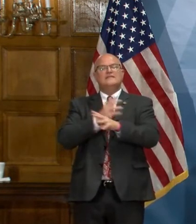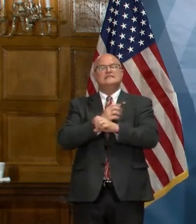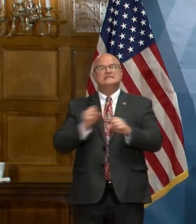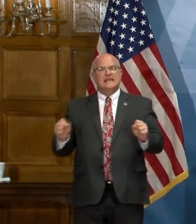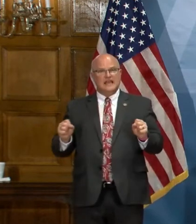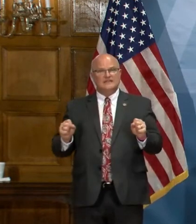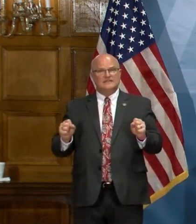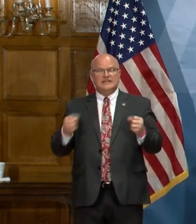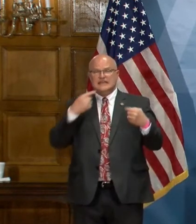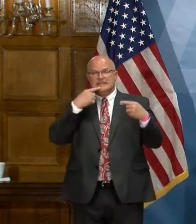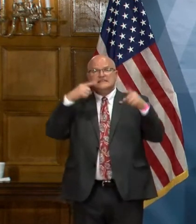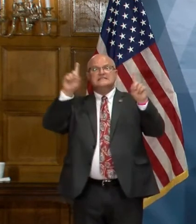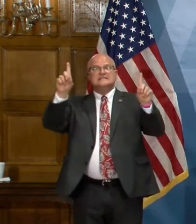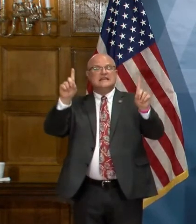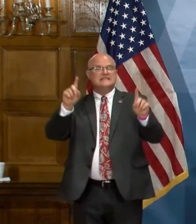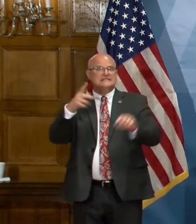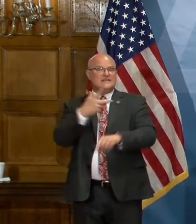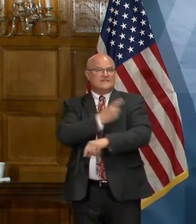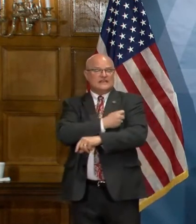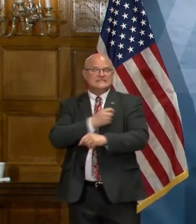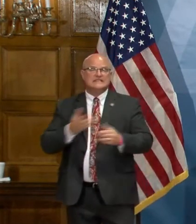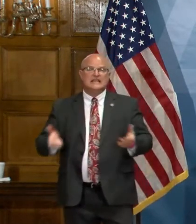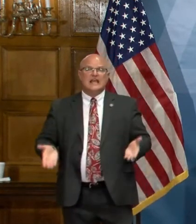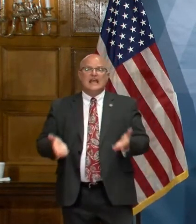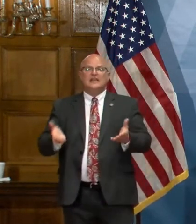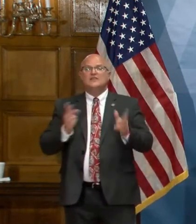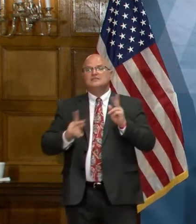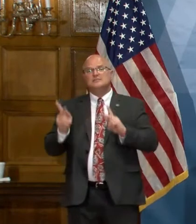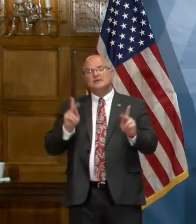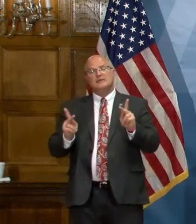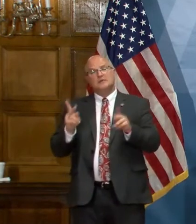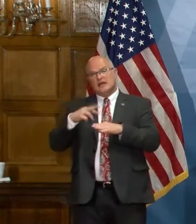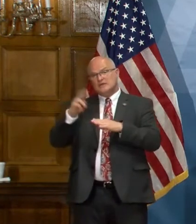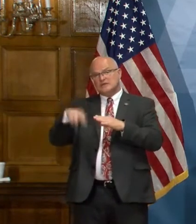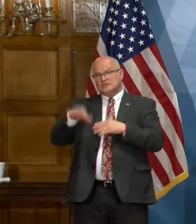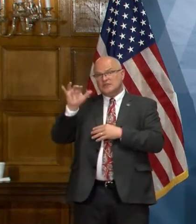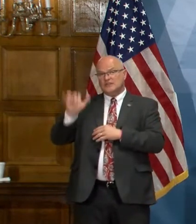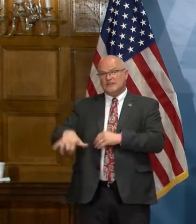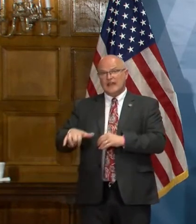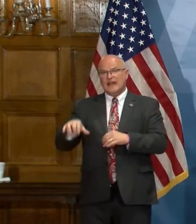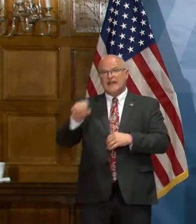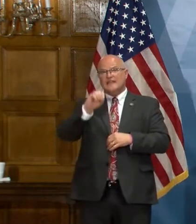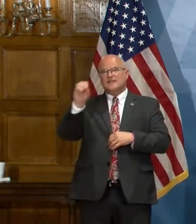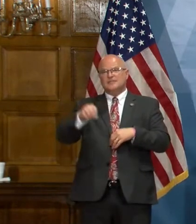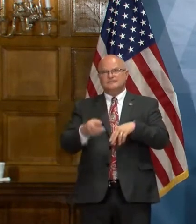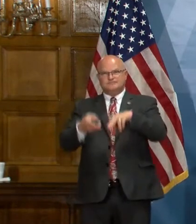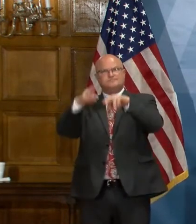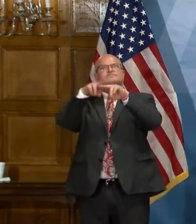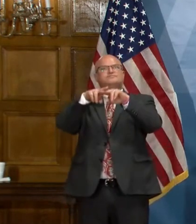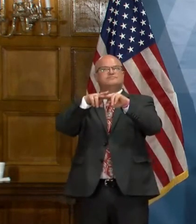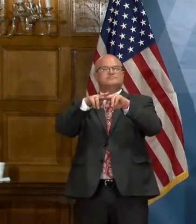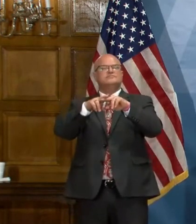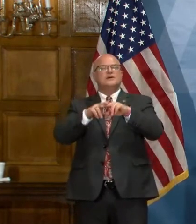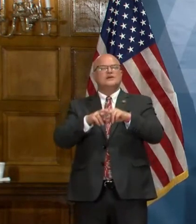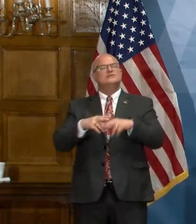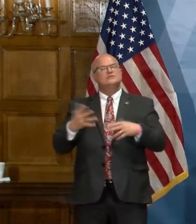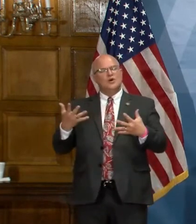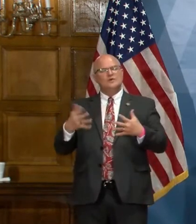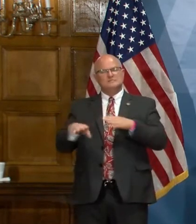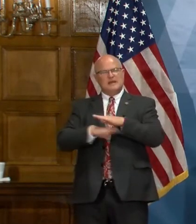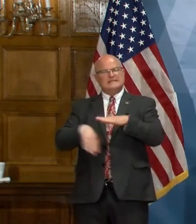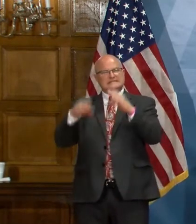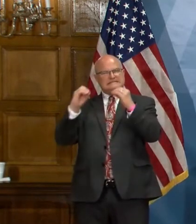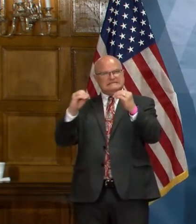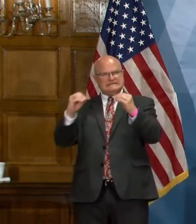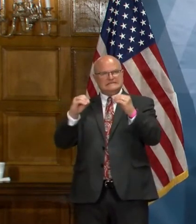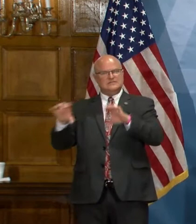safety and efficacy of the vaccine and encourage those. And as a result of that, the percent went way up. So it's an education effort